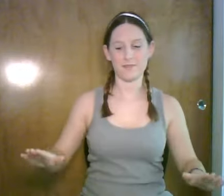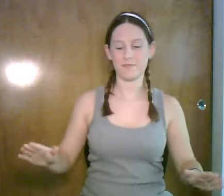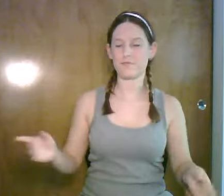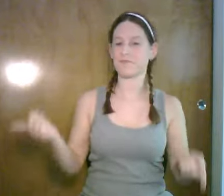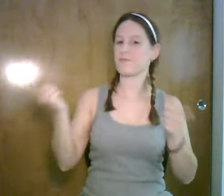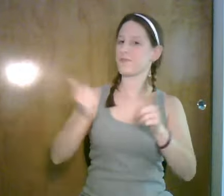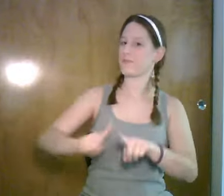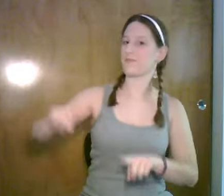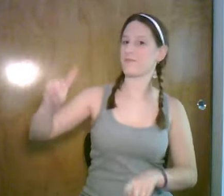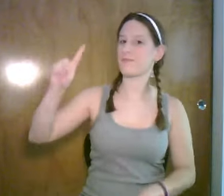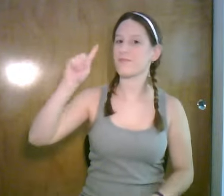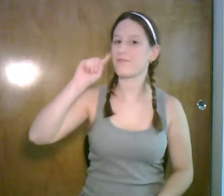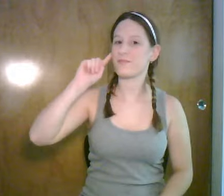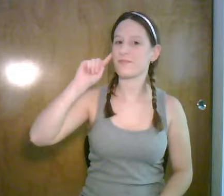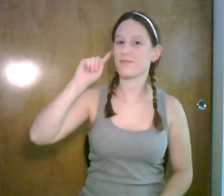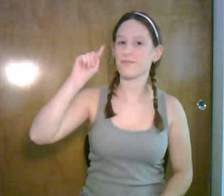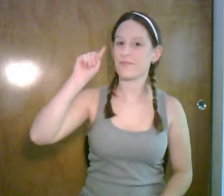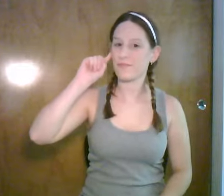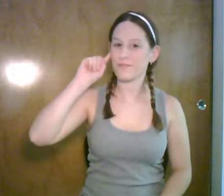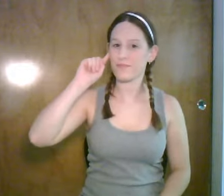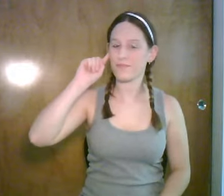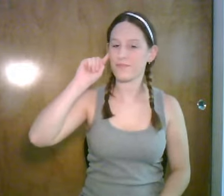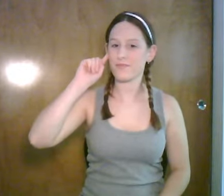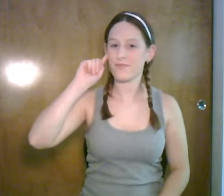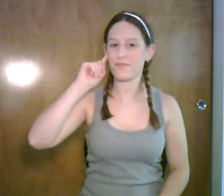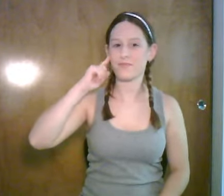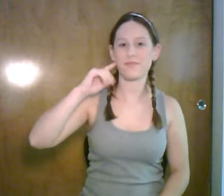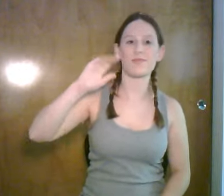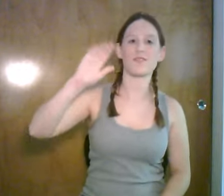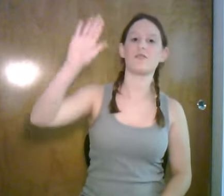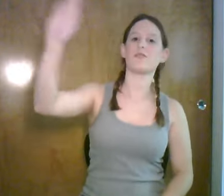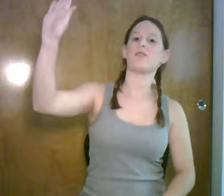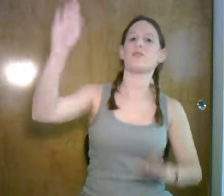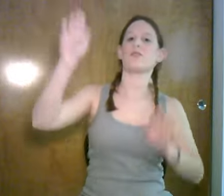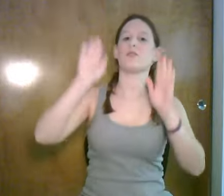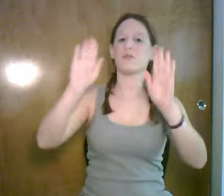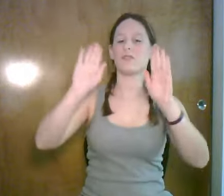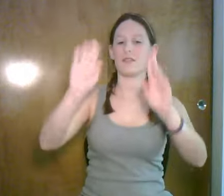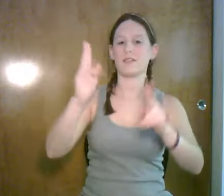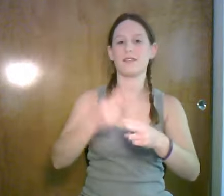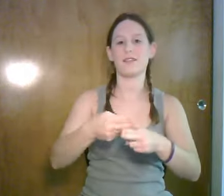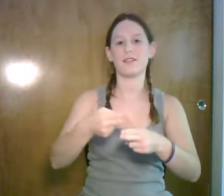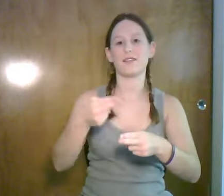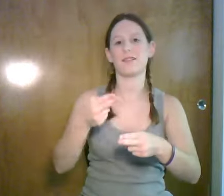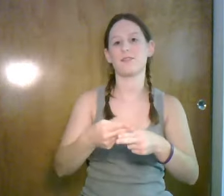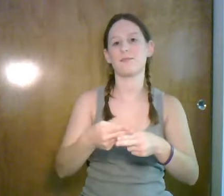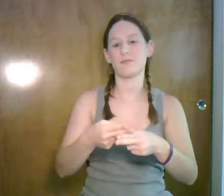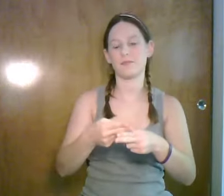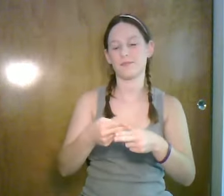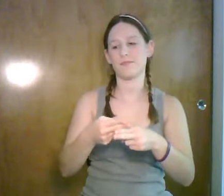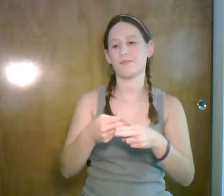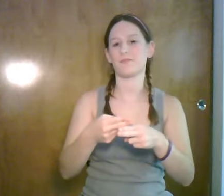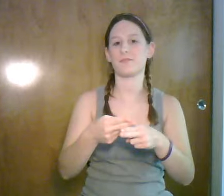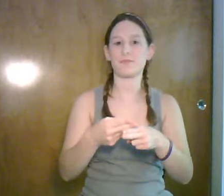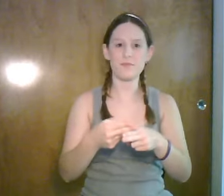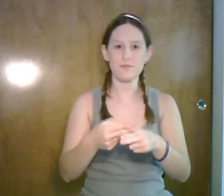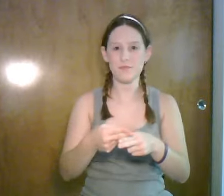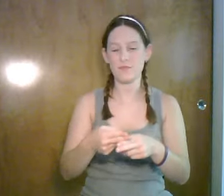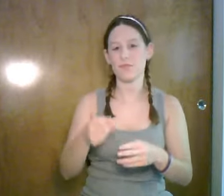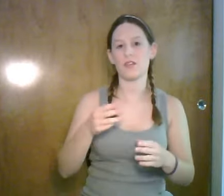At the sound of your great name The sick are